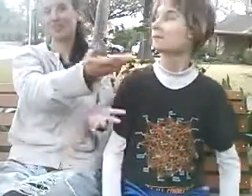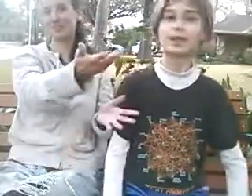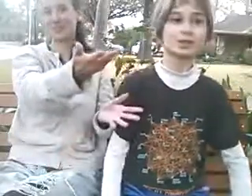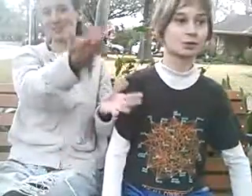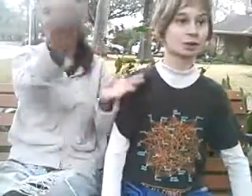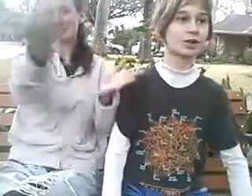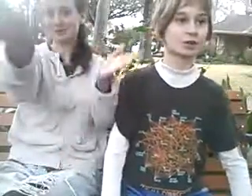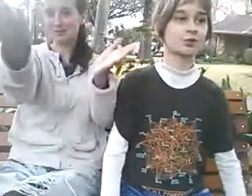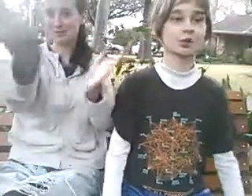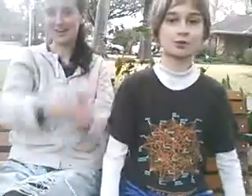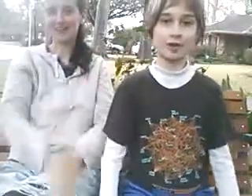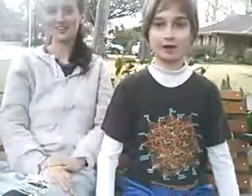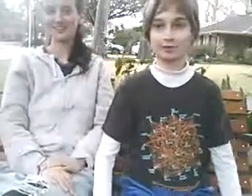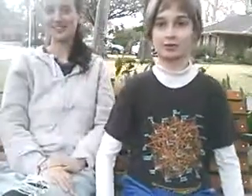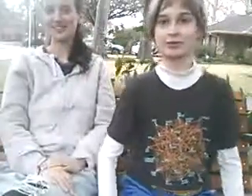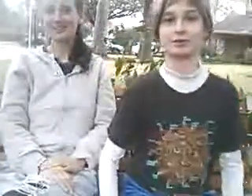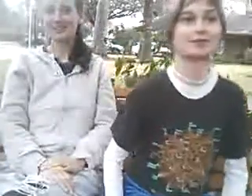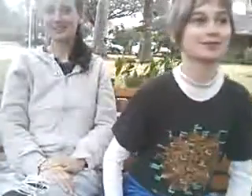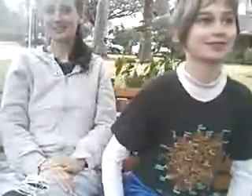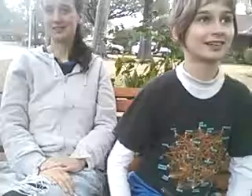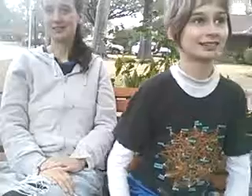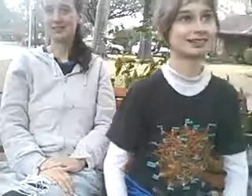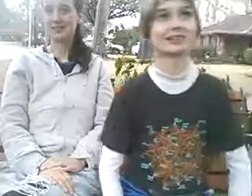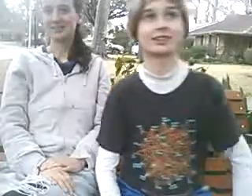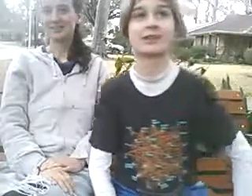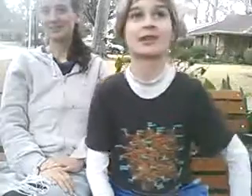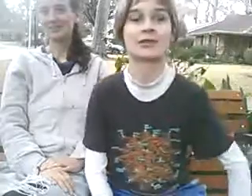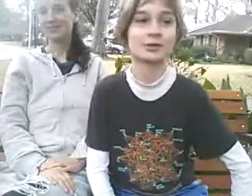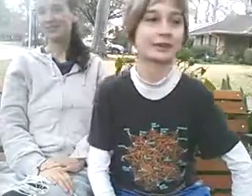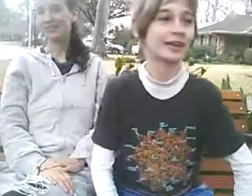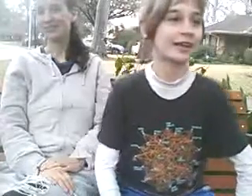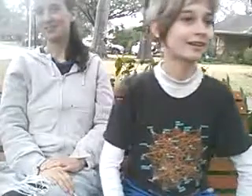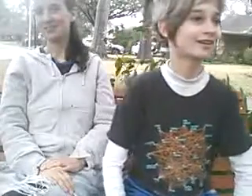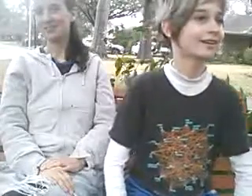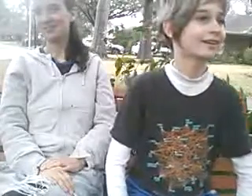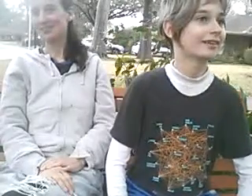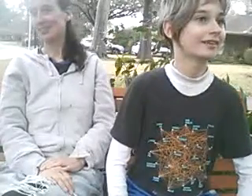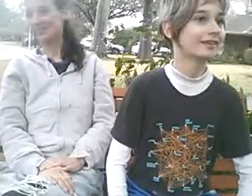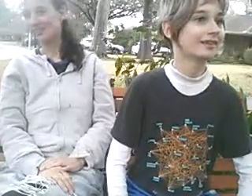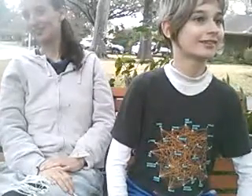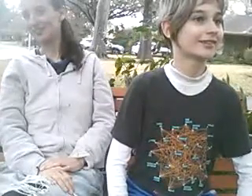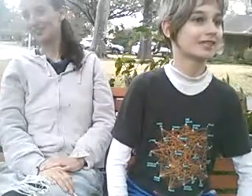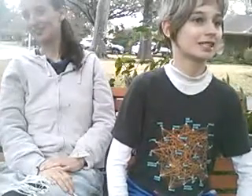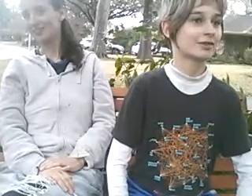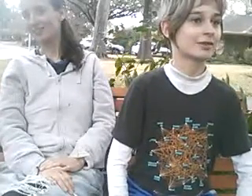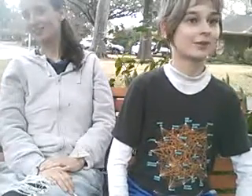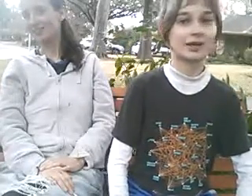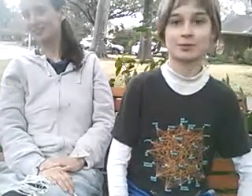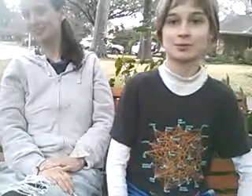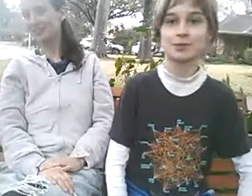A miss the squirrel. video A of our squirrel just cat. fell out of a tree. Like literally, it just fell out of a tree. The cat tried to chase after it, but it ran up the tree.